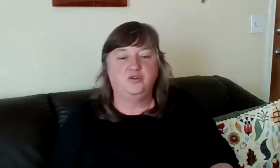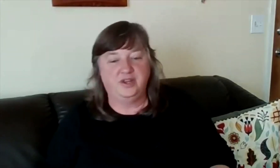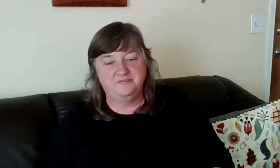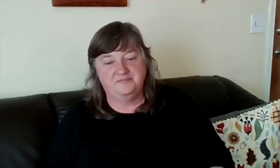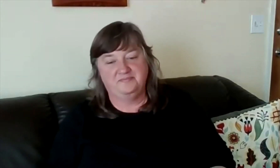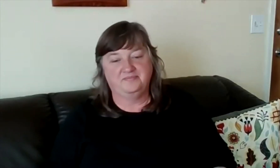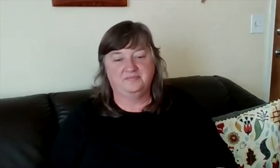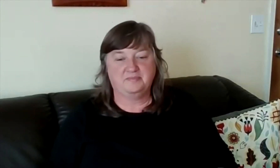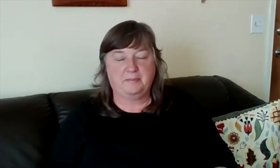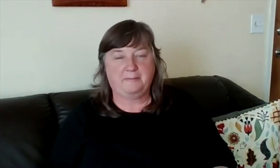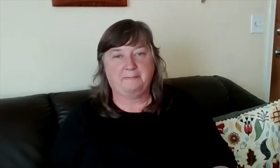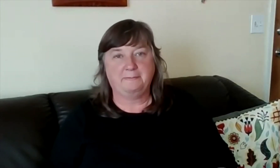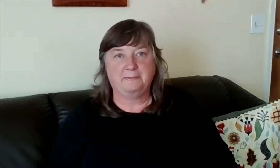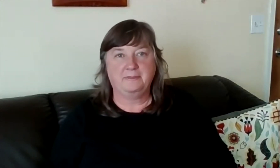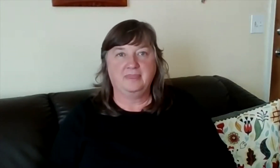Laundry.